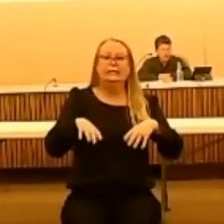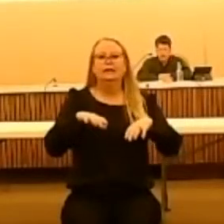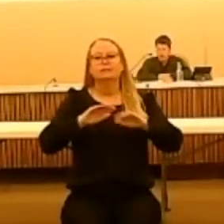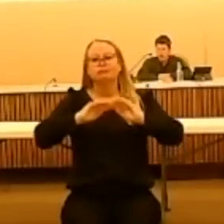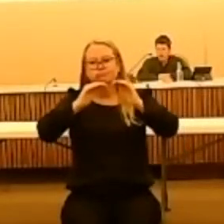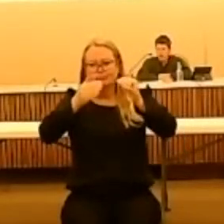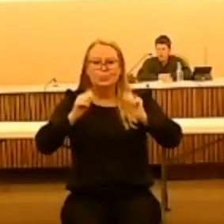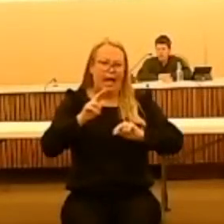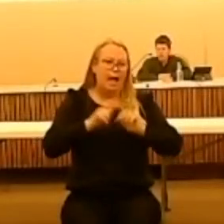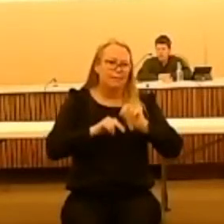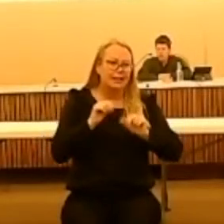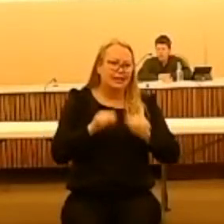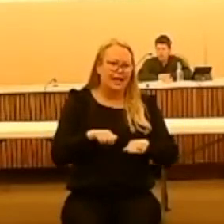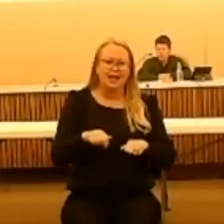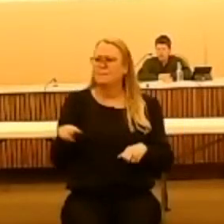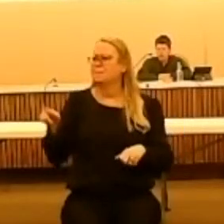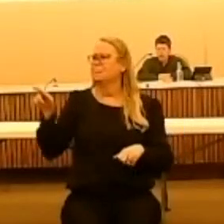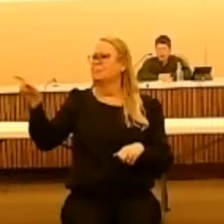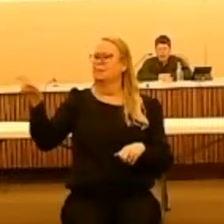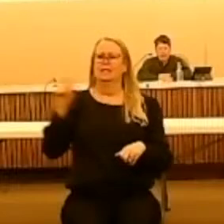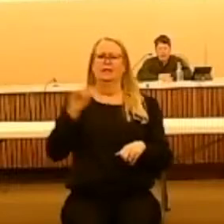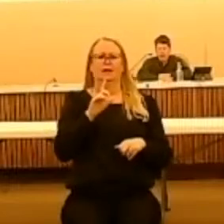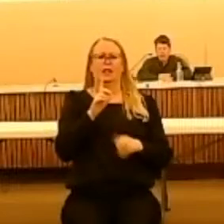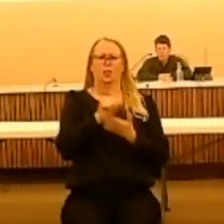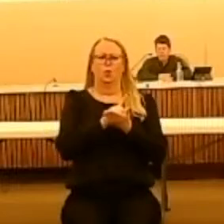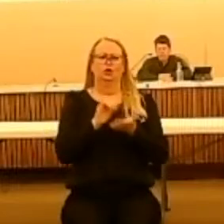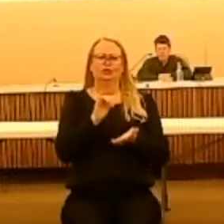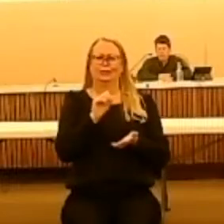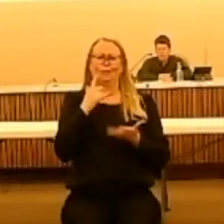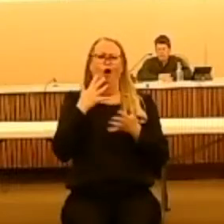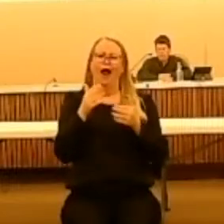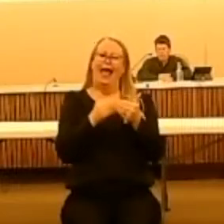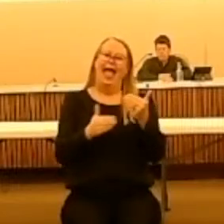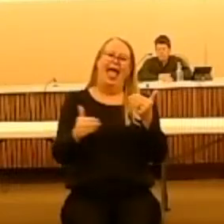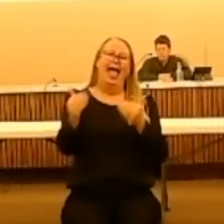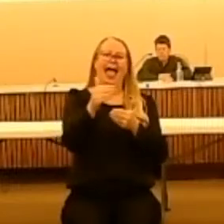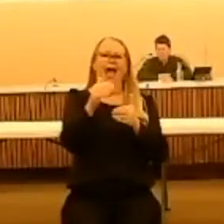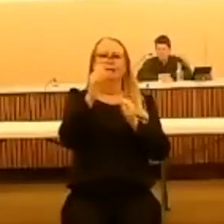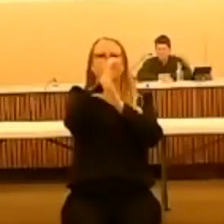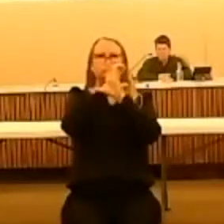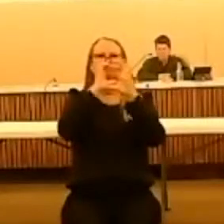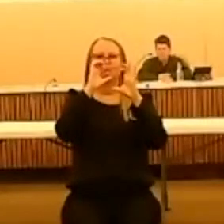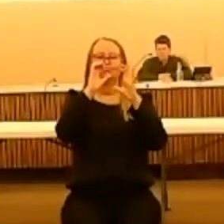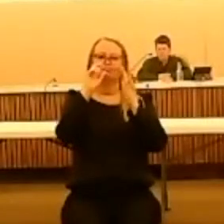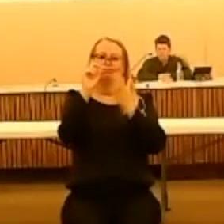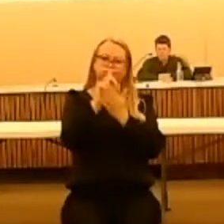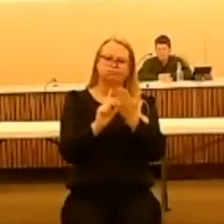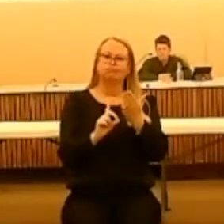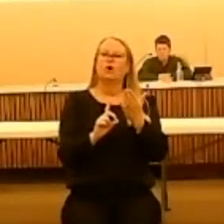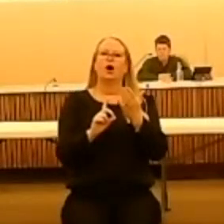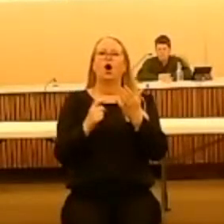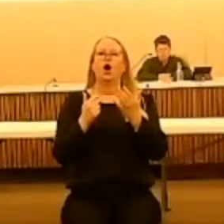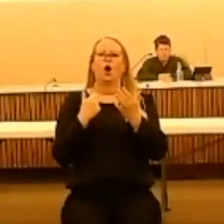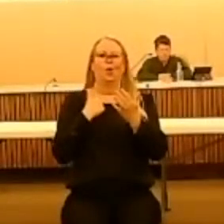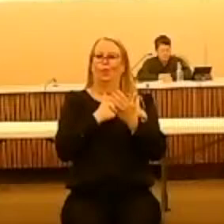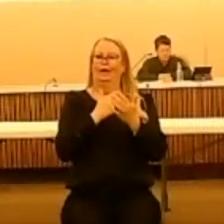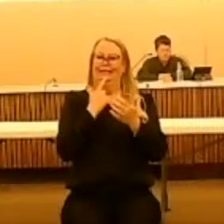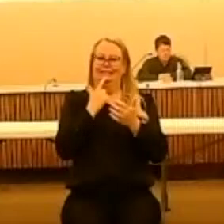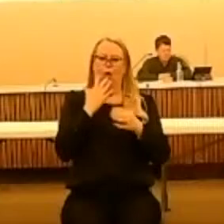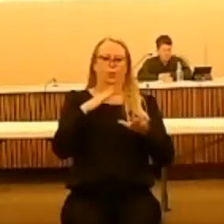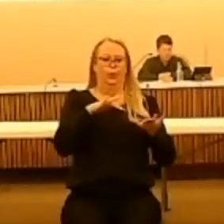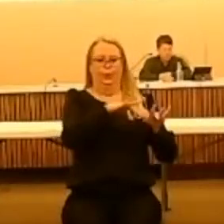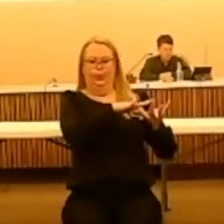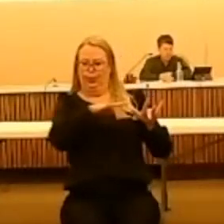yeah, and we're so many steps ahead of our, I mean, yeah, we're just saying we're going to put an easement and we're not going to build there. And if the school